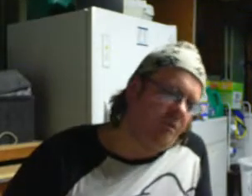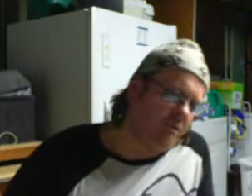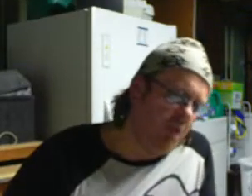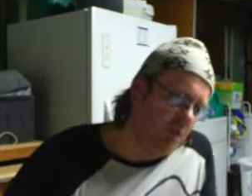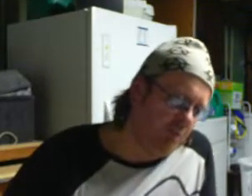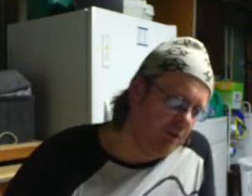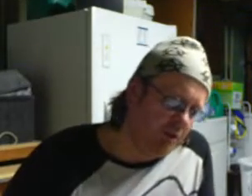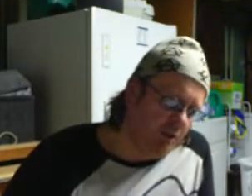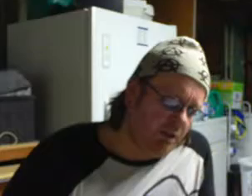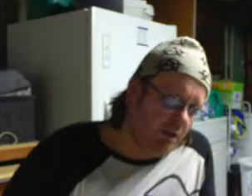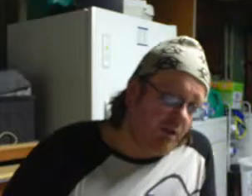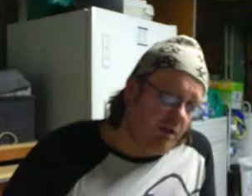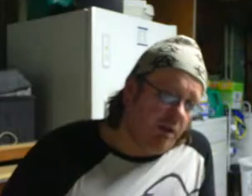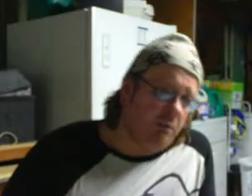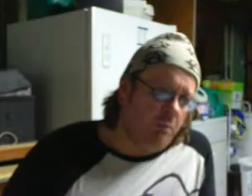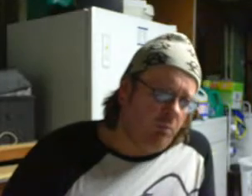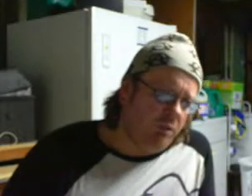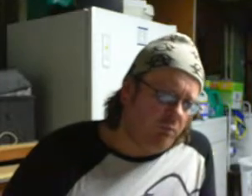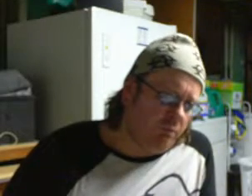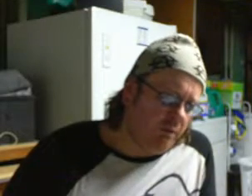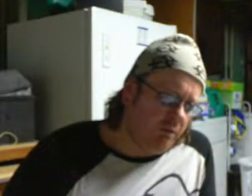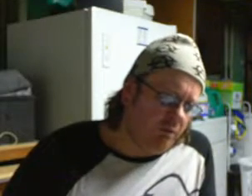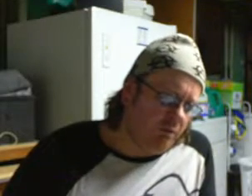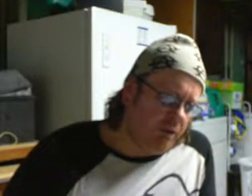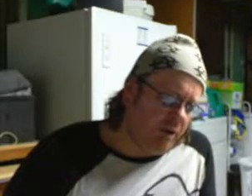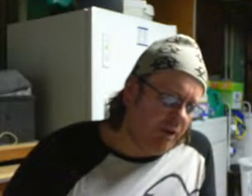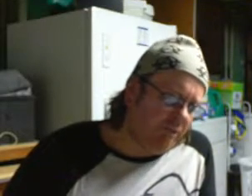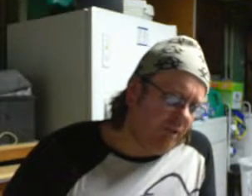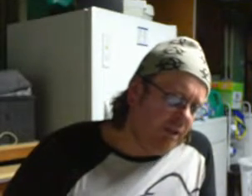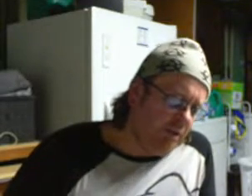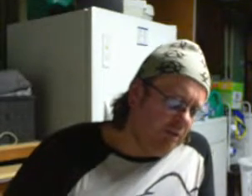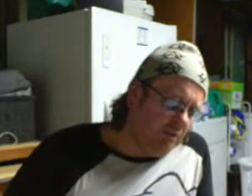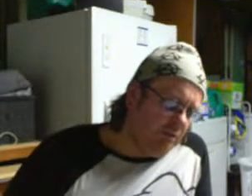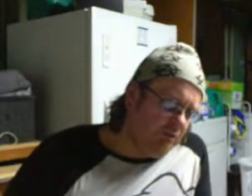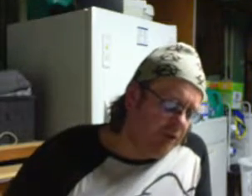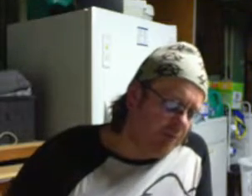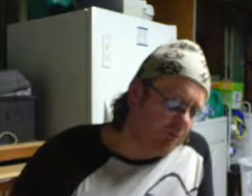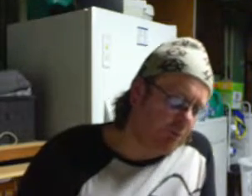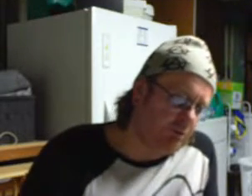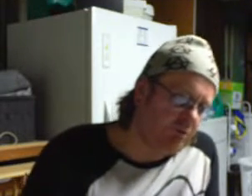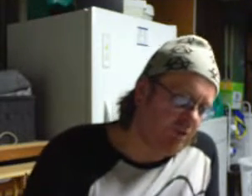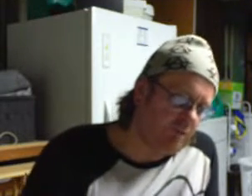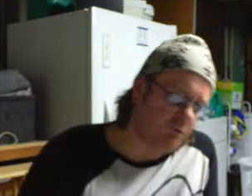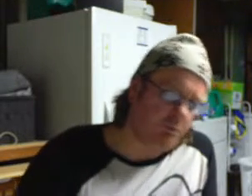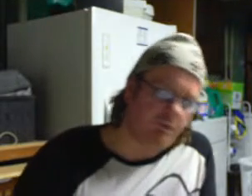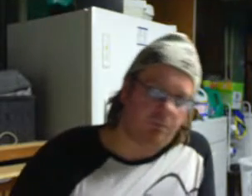Salem. And we should really look at Isaiah chapter 37, 24 to